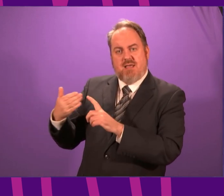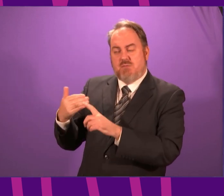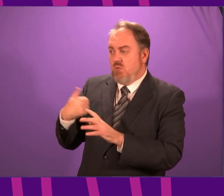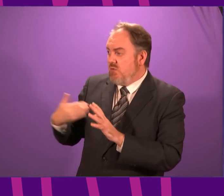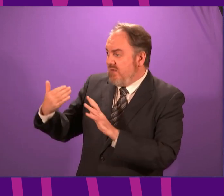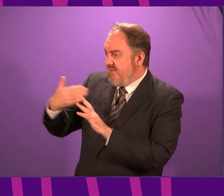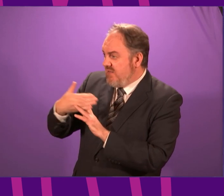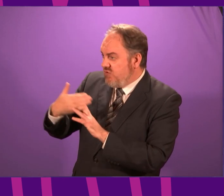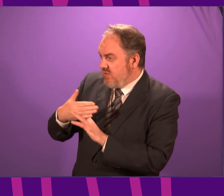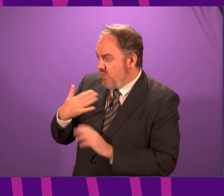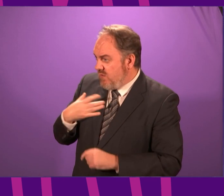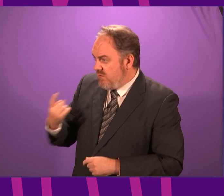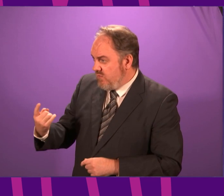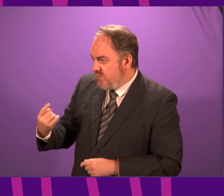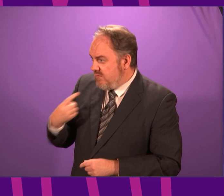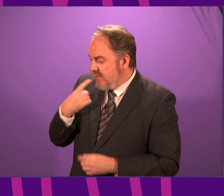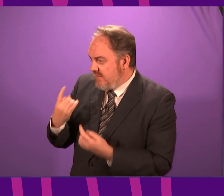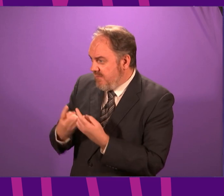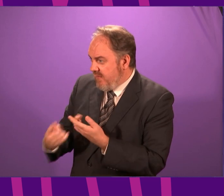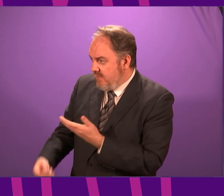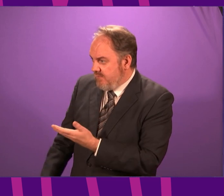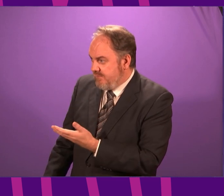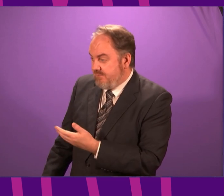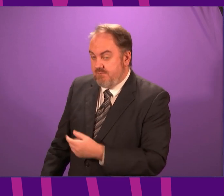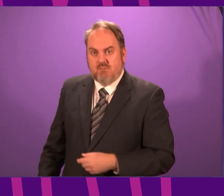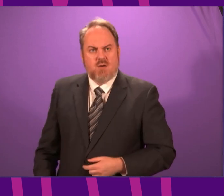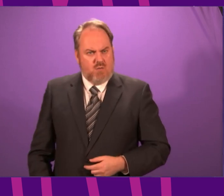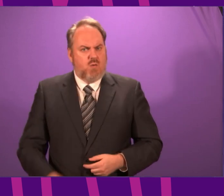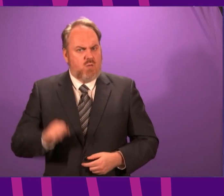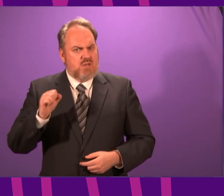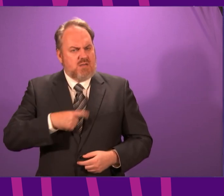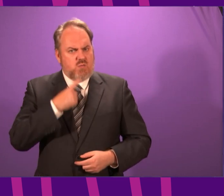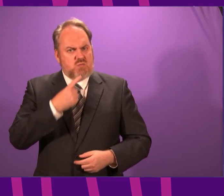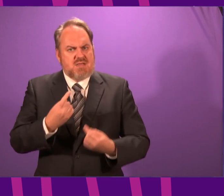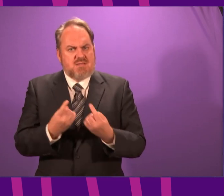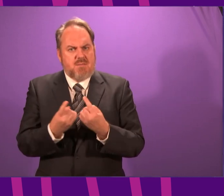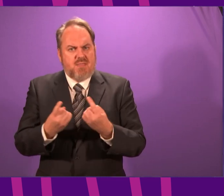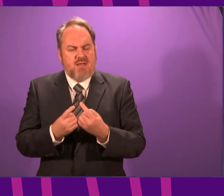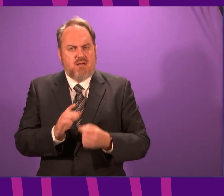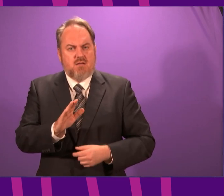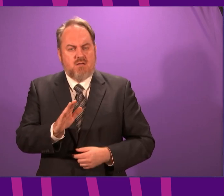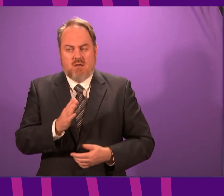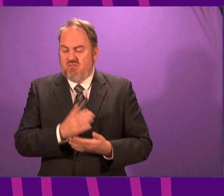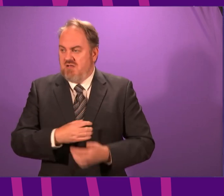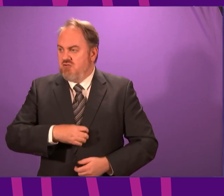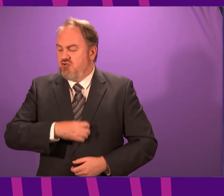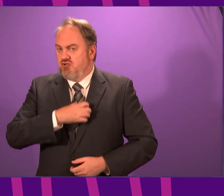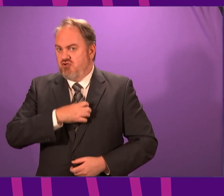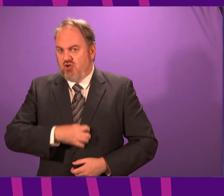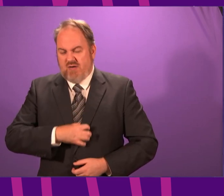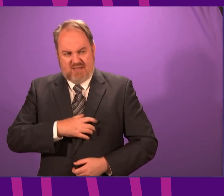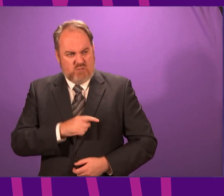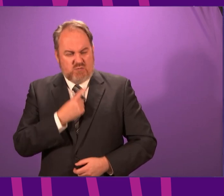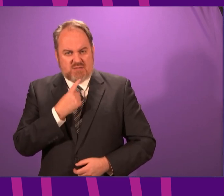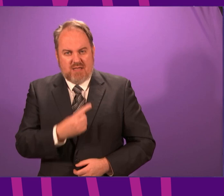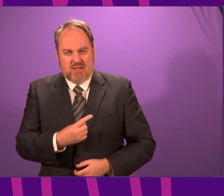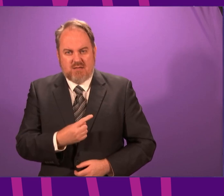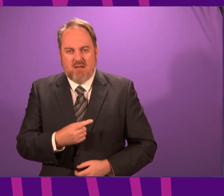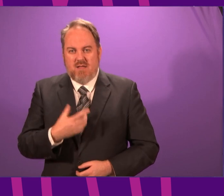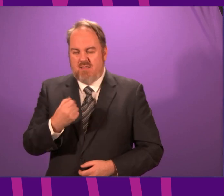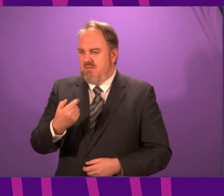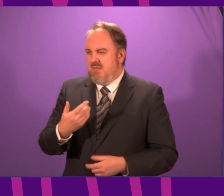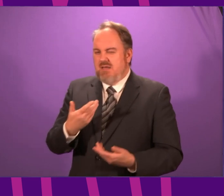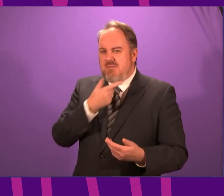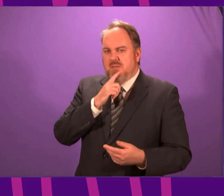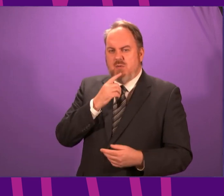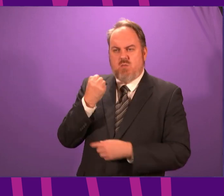intervene, I'll take his intervention. Willie Rennie. I certainly do. I think that's an astonishing remark. There have been nationalists right across